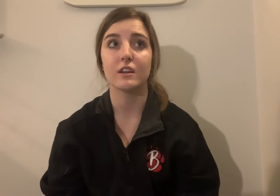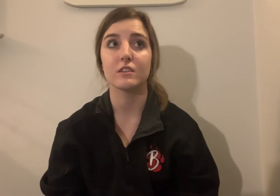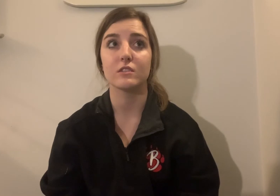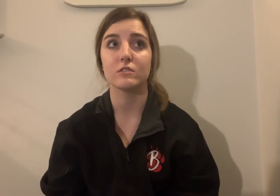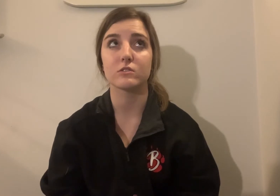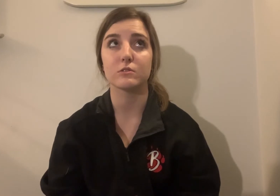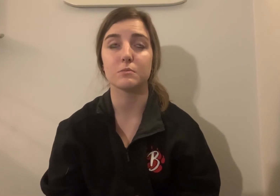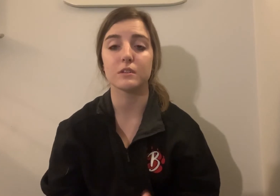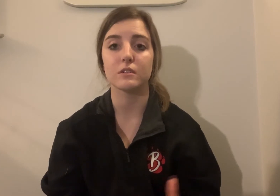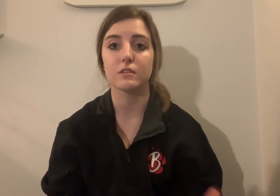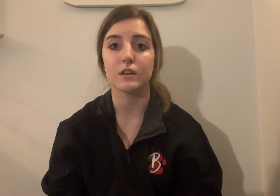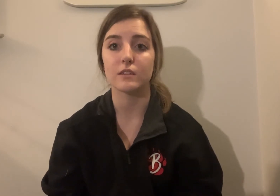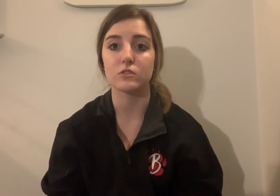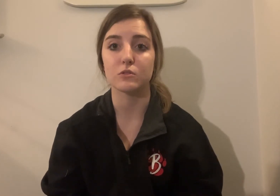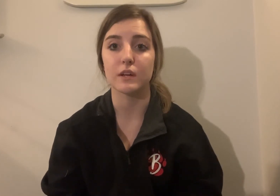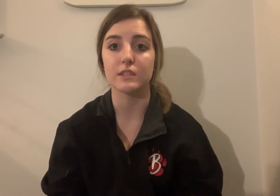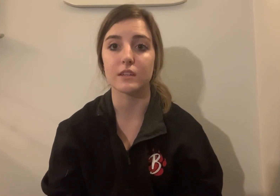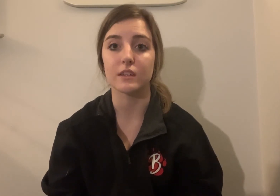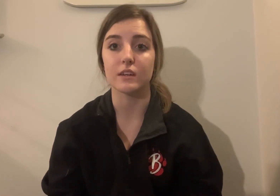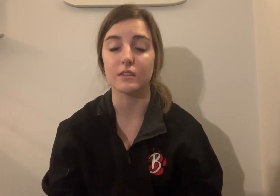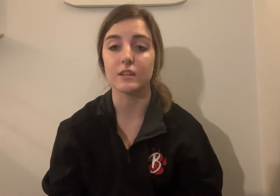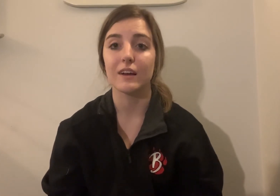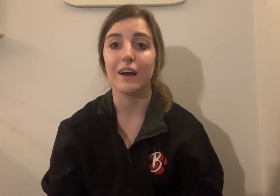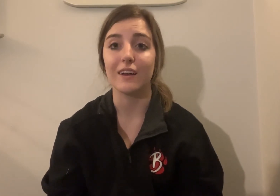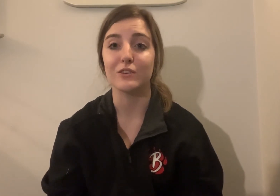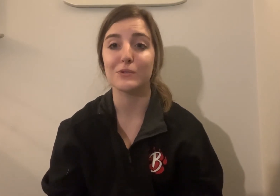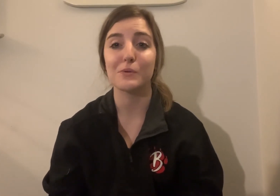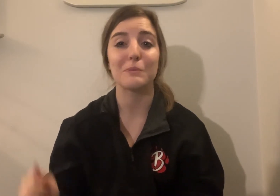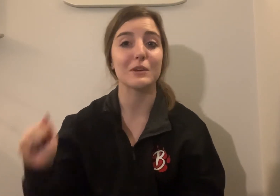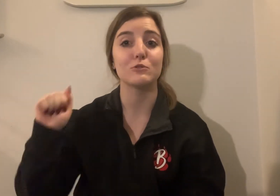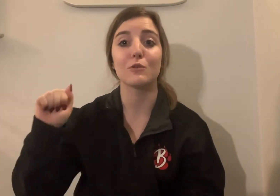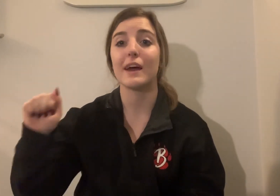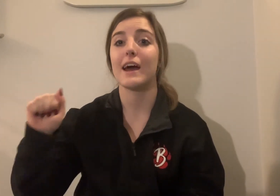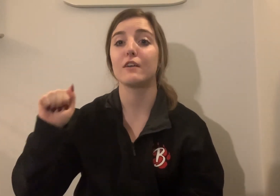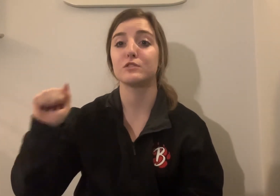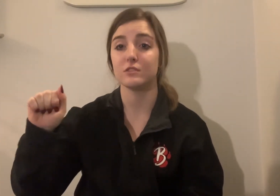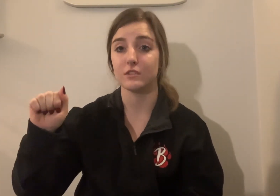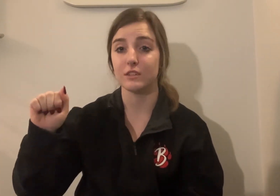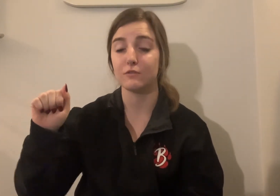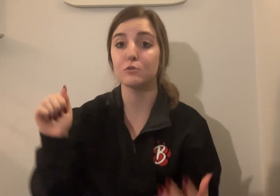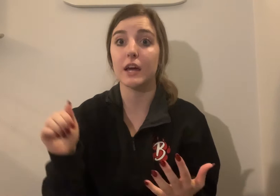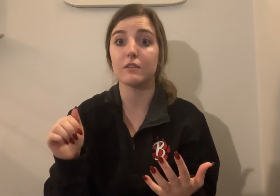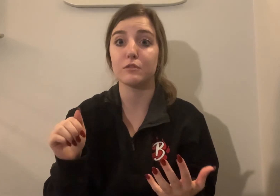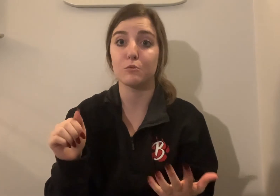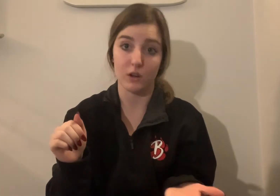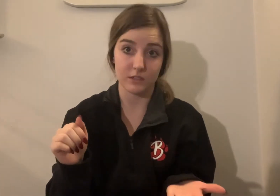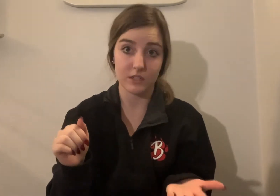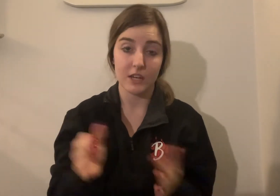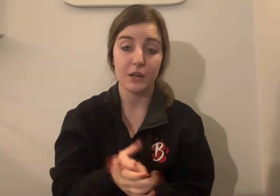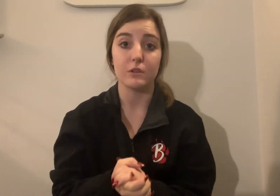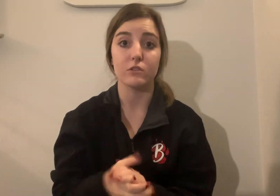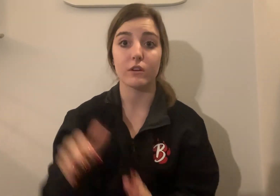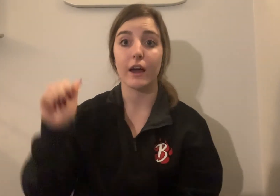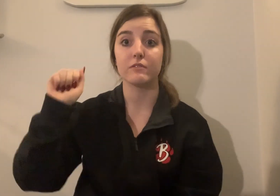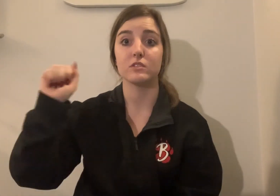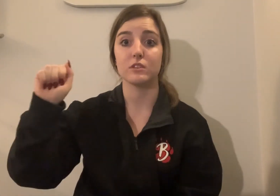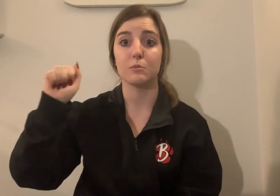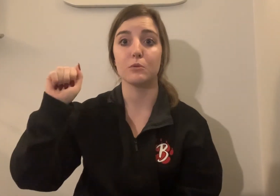you're stupid. It has 2 A's at the end. I know, but you don't have to, if you can if you want, but you don't have to double,